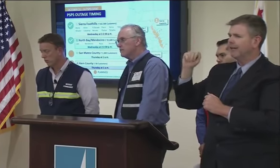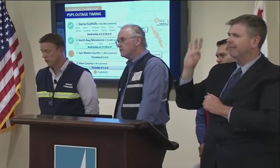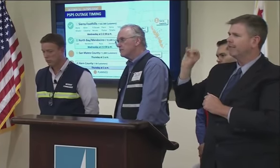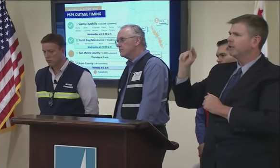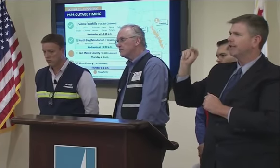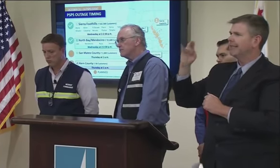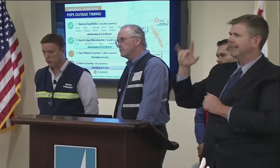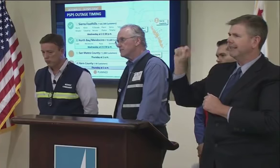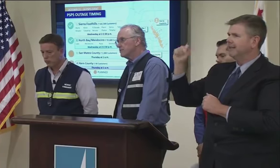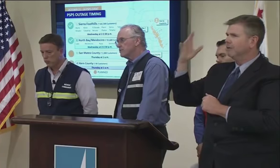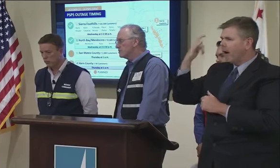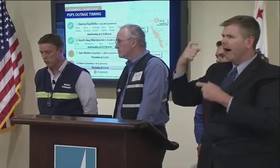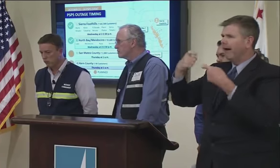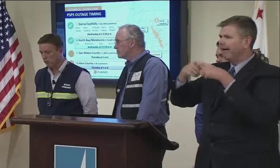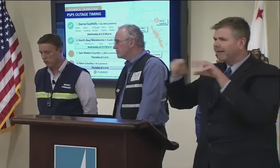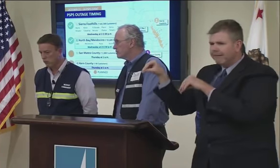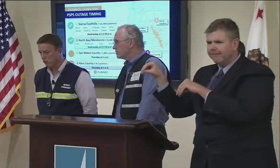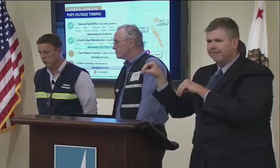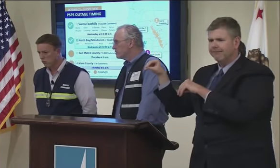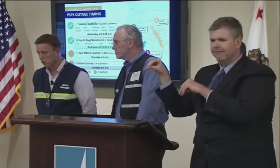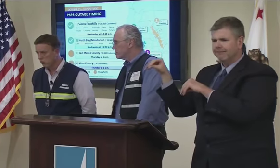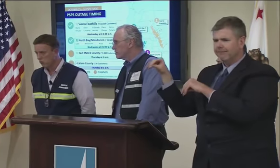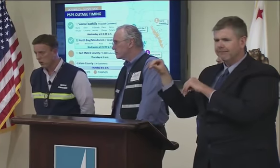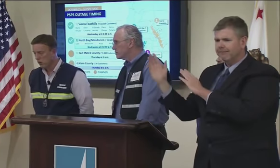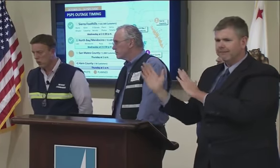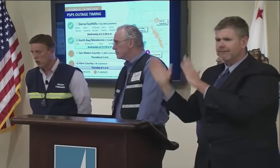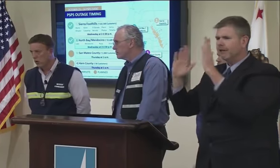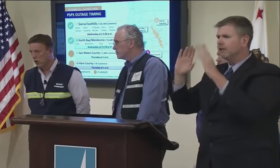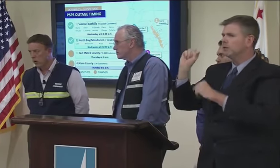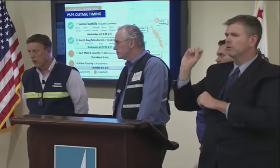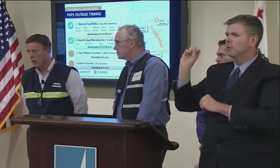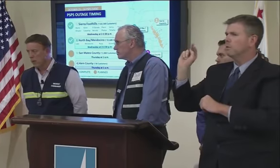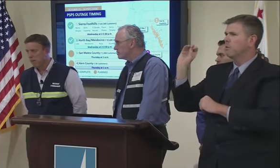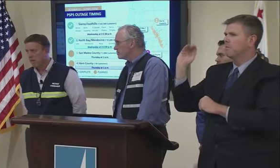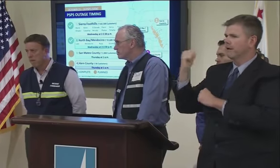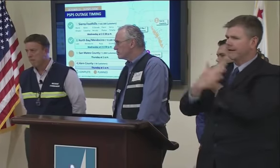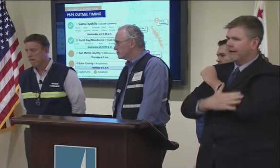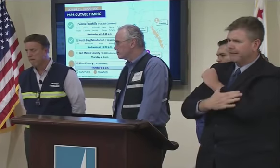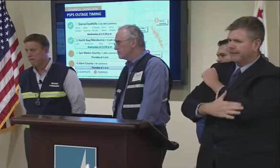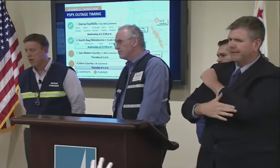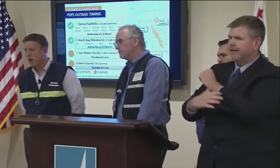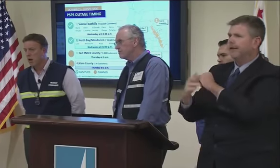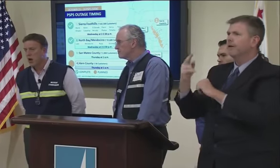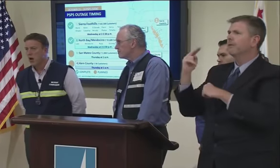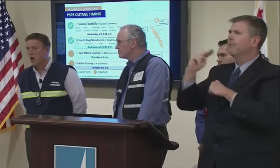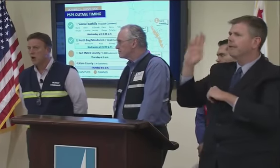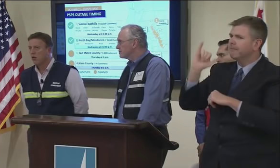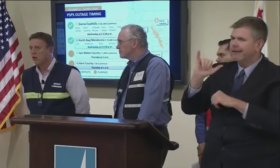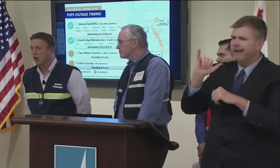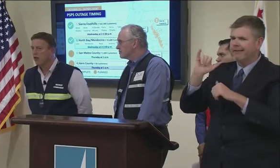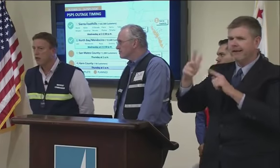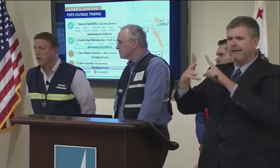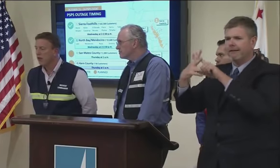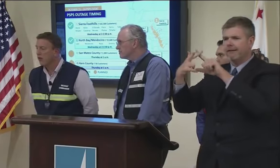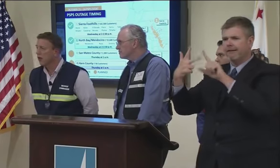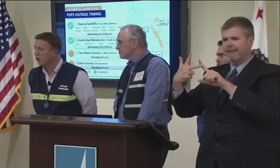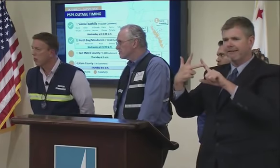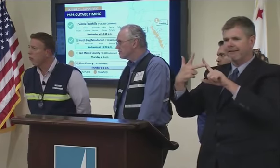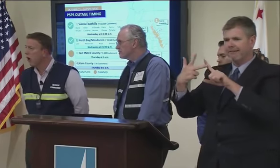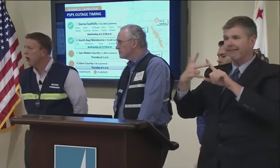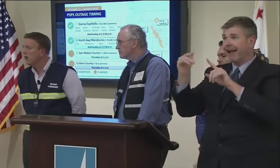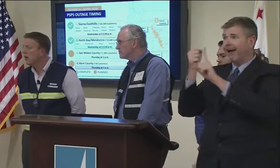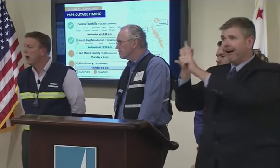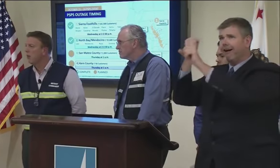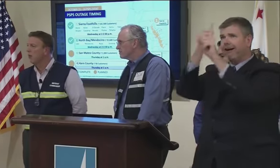have been seen in some of those areas, the other areas that still have electricity? So that's a